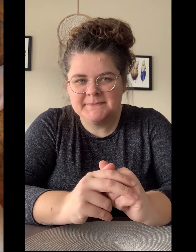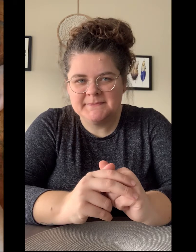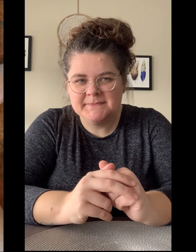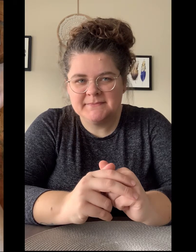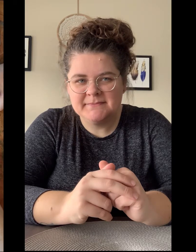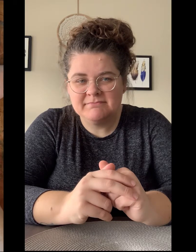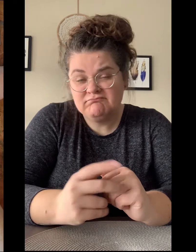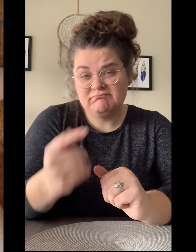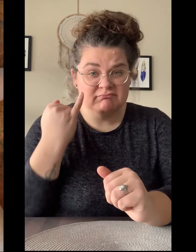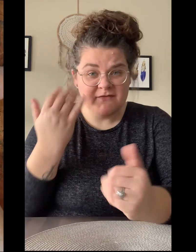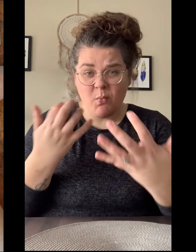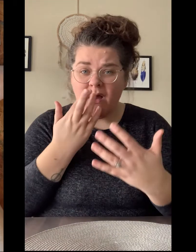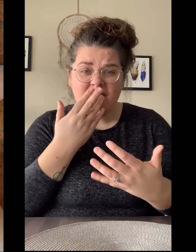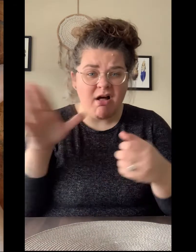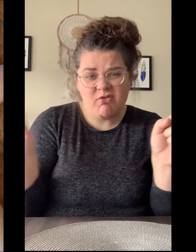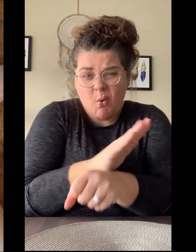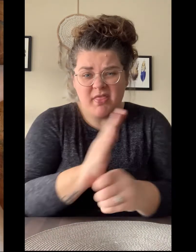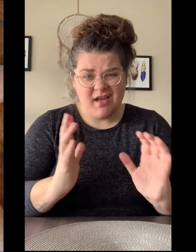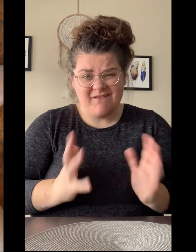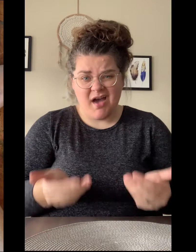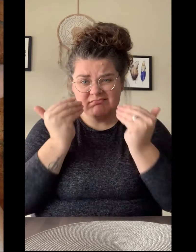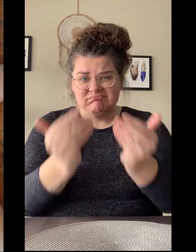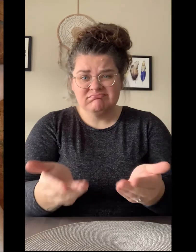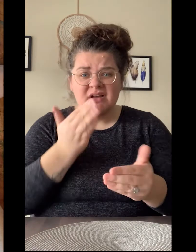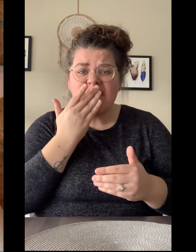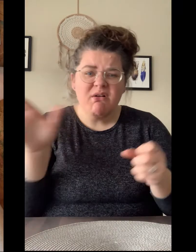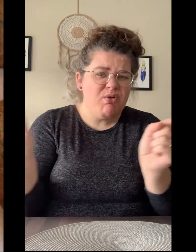Want to color the whole thing in? Color the whole thing in.